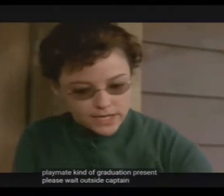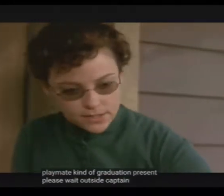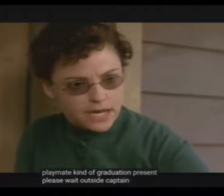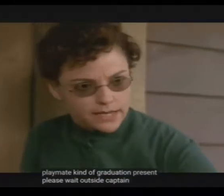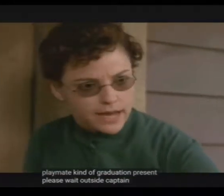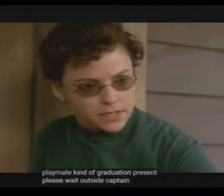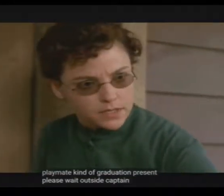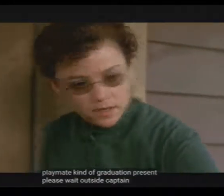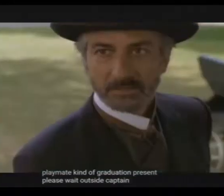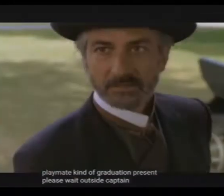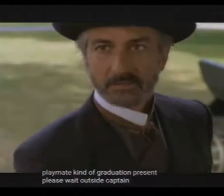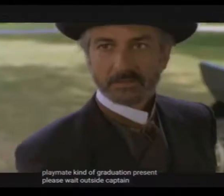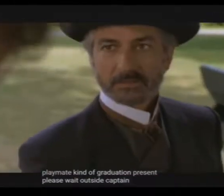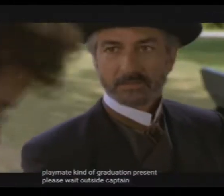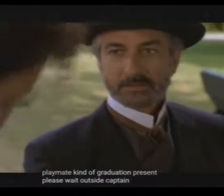outside, Captain.